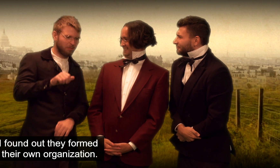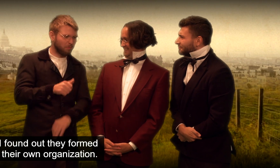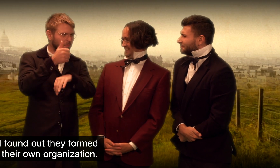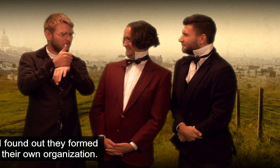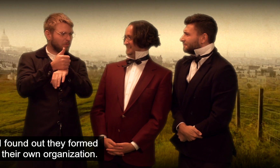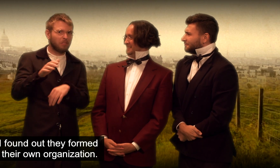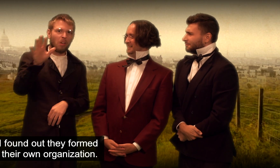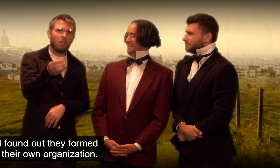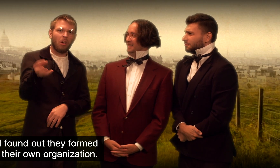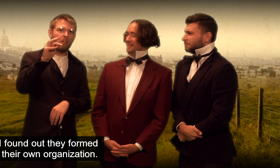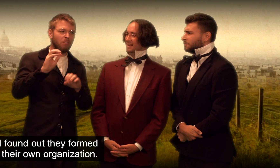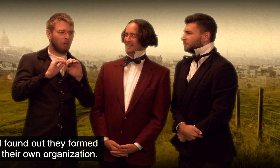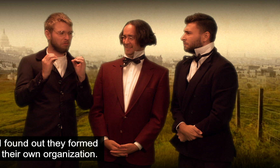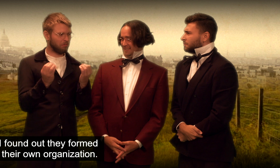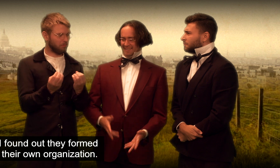they formed their own organization.